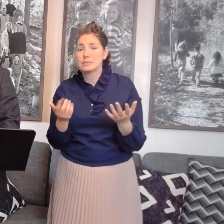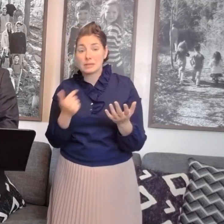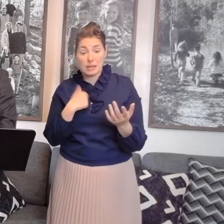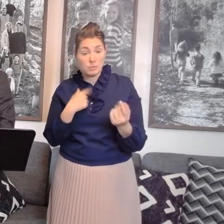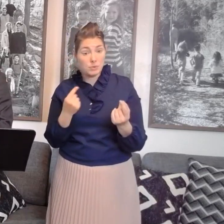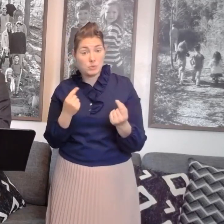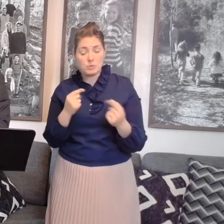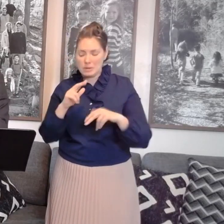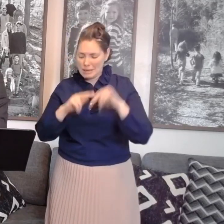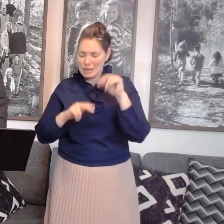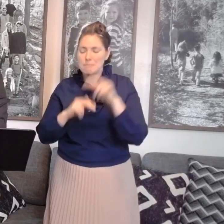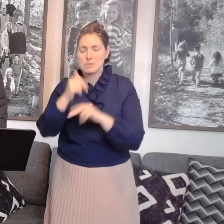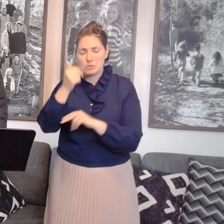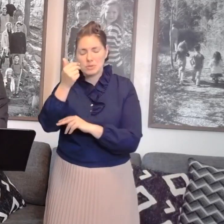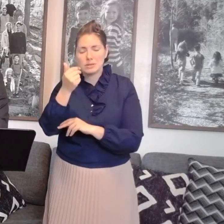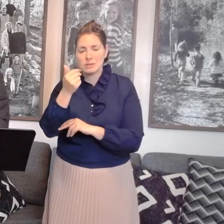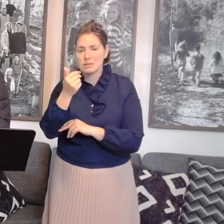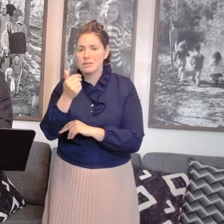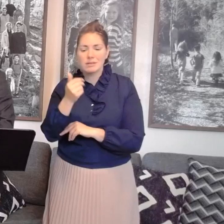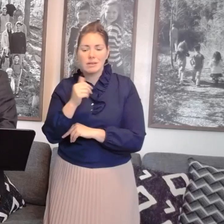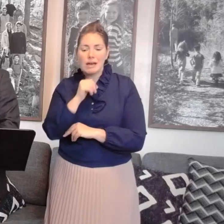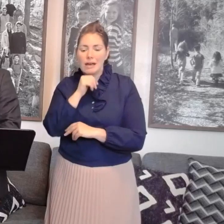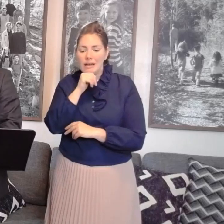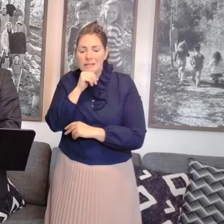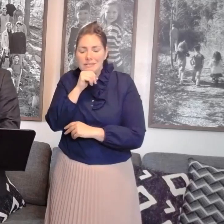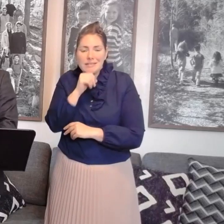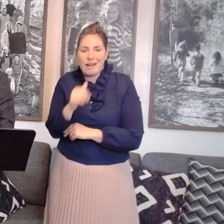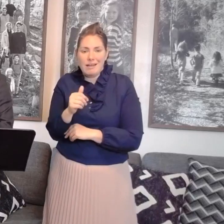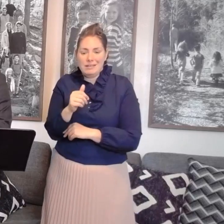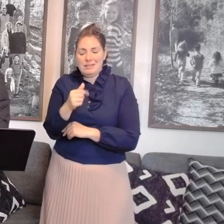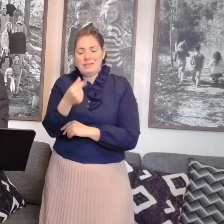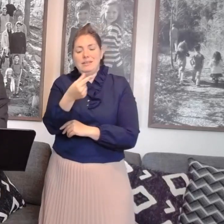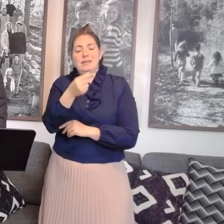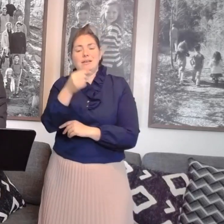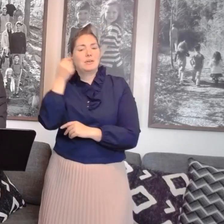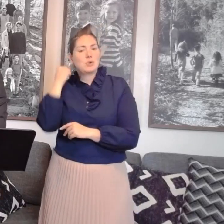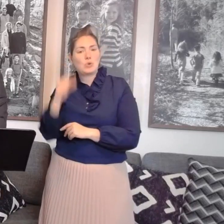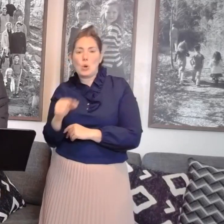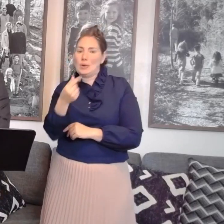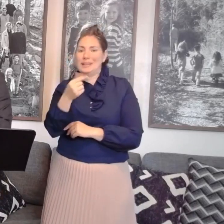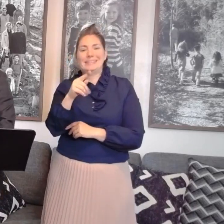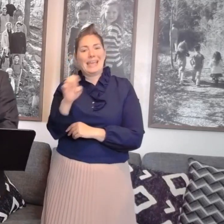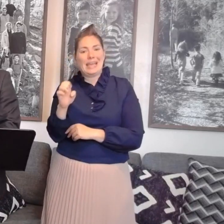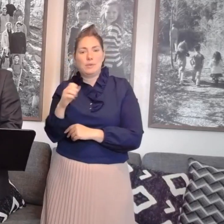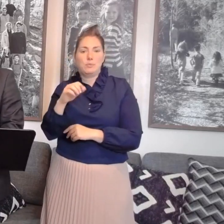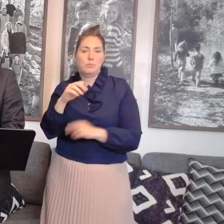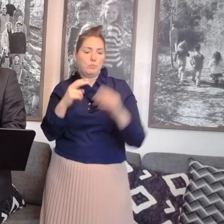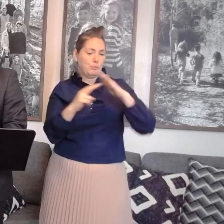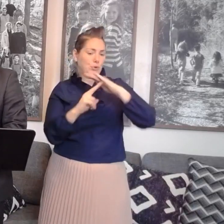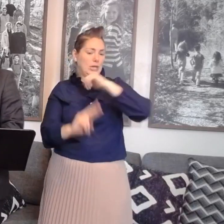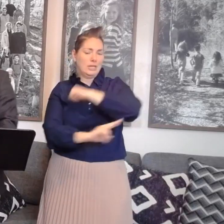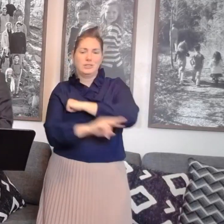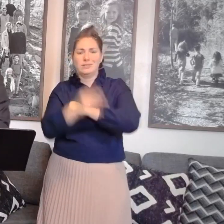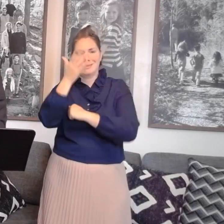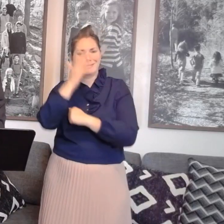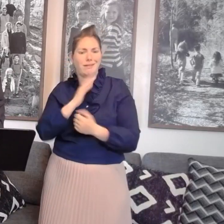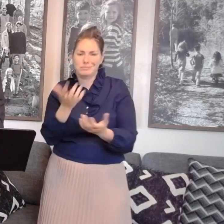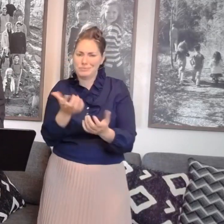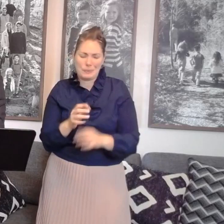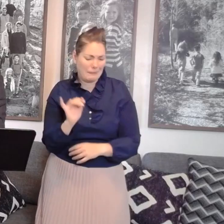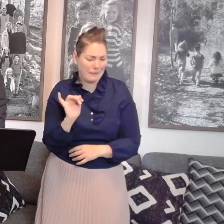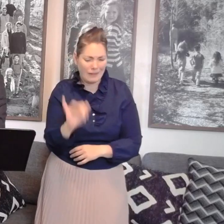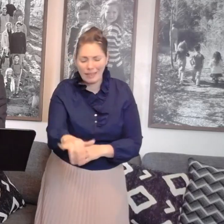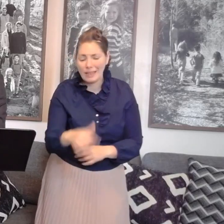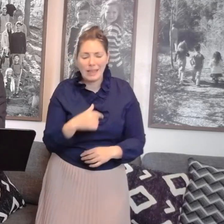building God. I'm not building him a Golden Gate Bridge. He's not interested in a Golden Gate Bridge. I'm